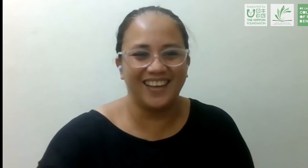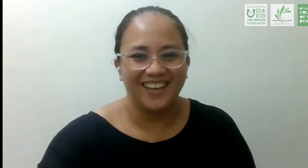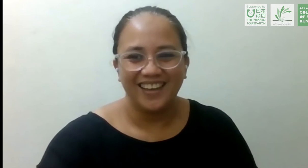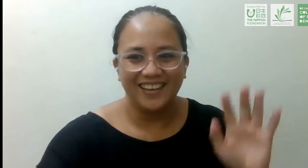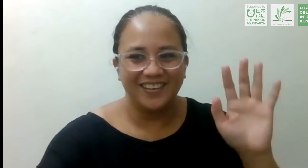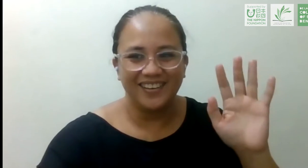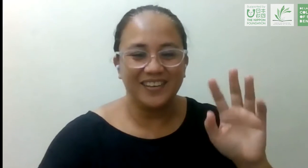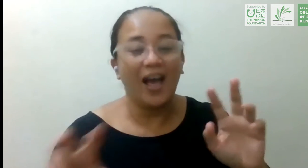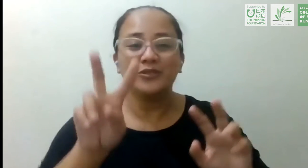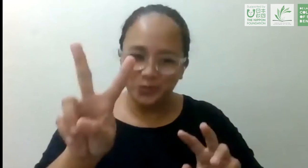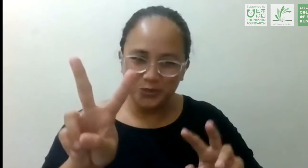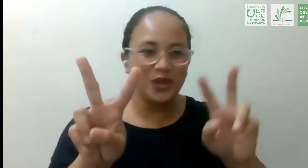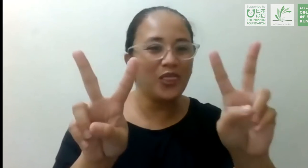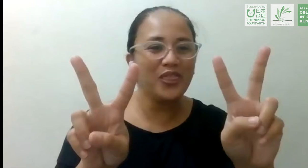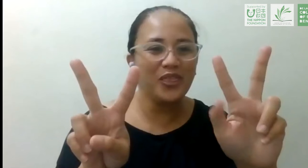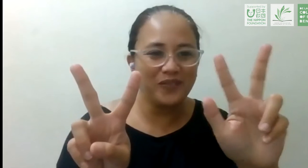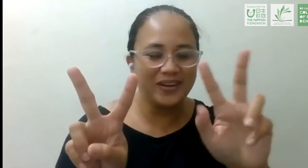Where is it? 3